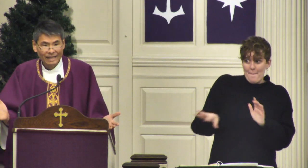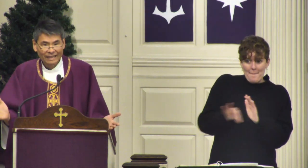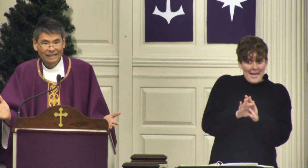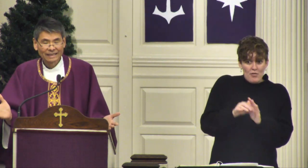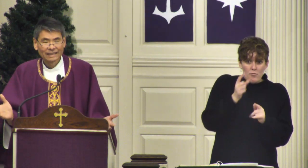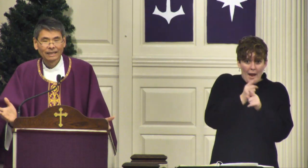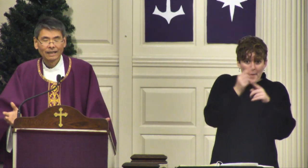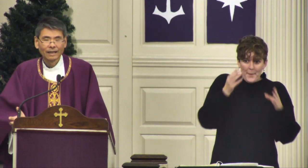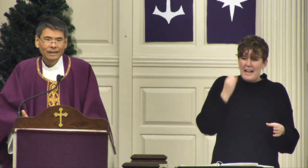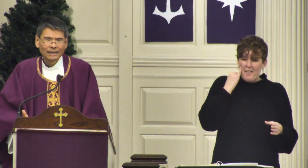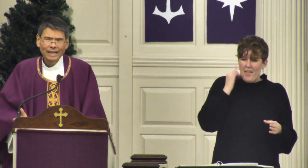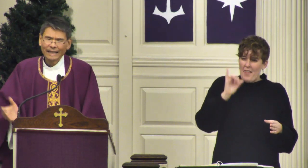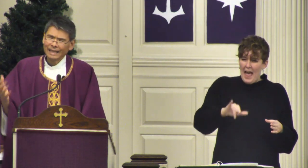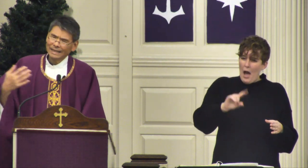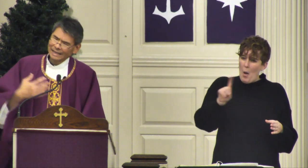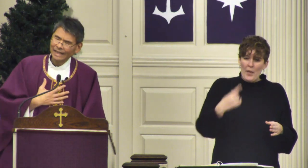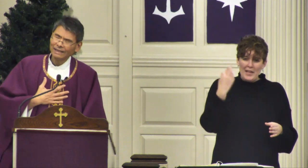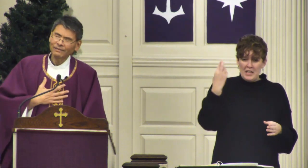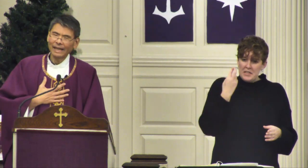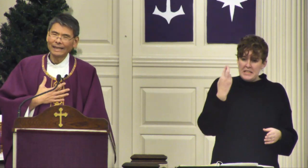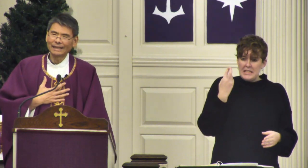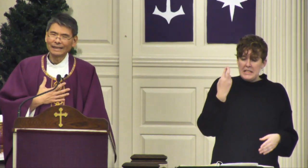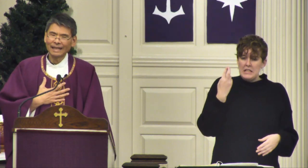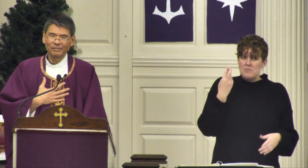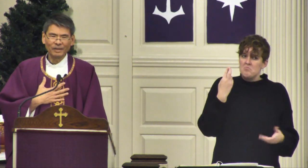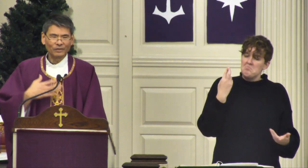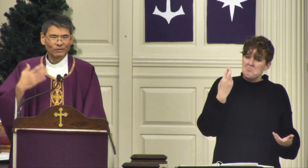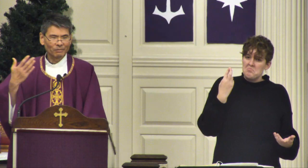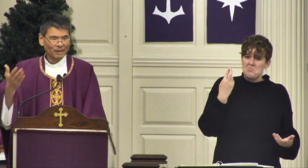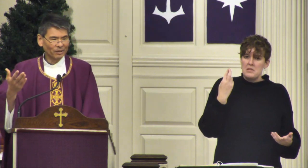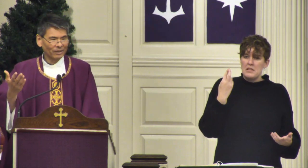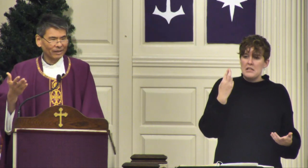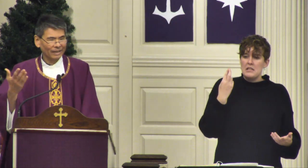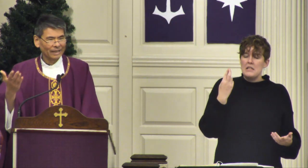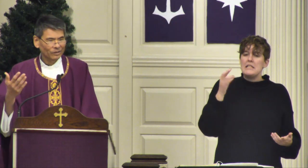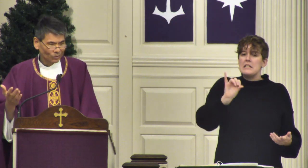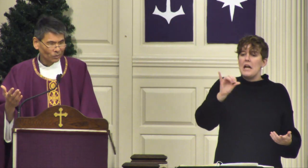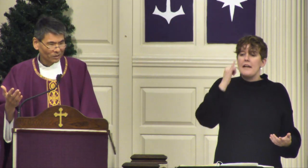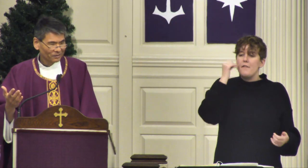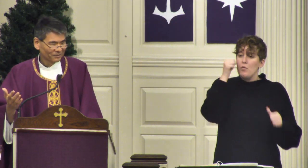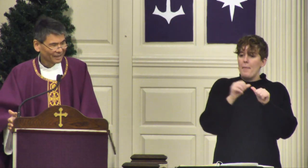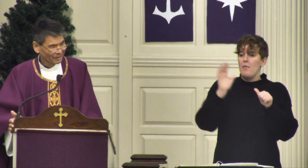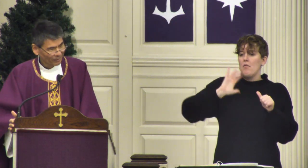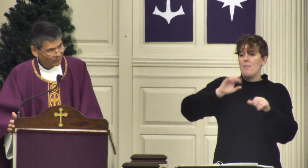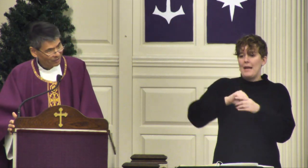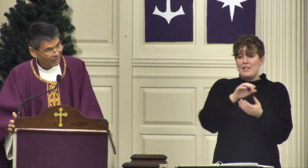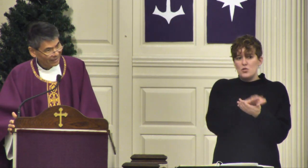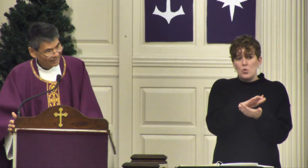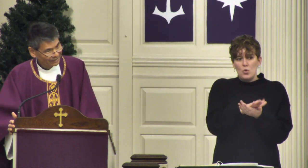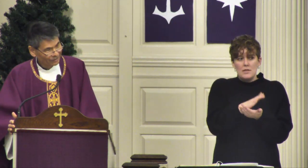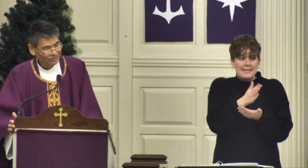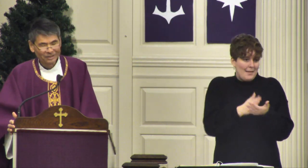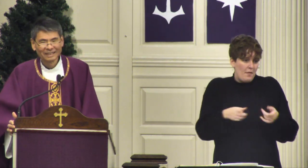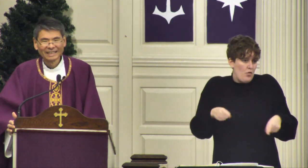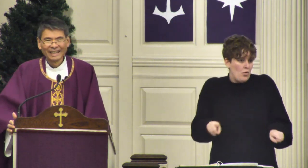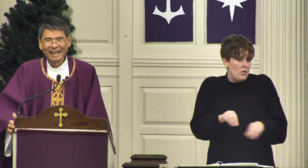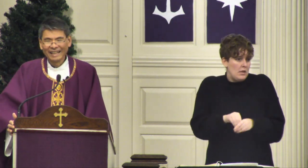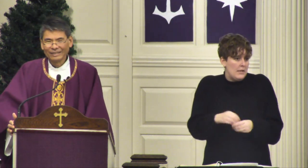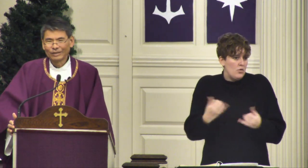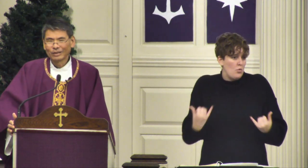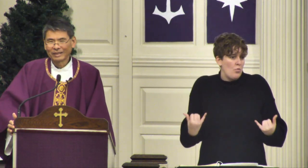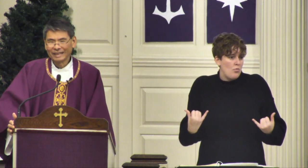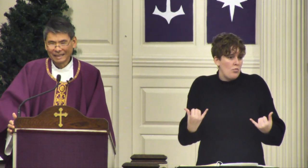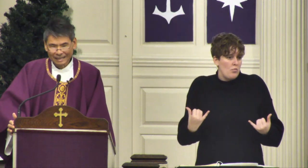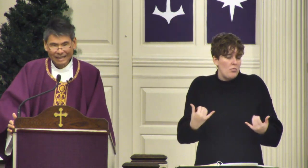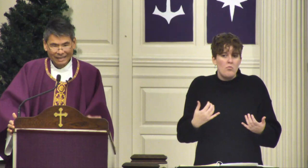guy? Then it's kind of like, if you remember in school, or some of you are in school, and you